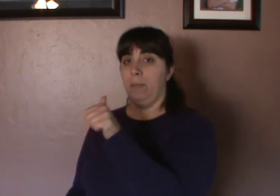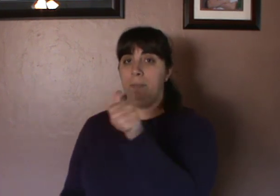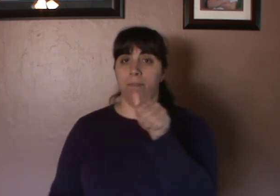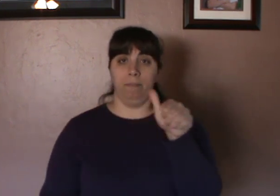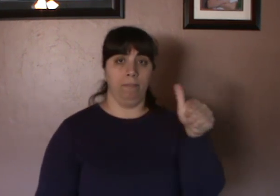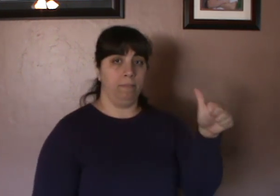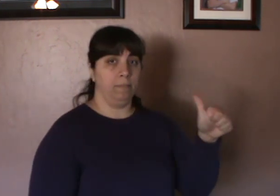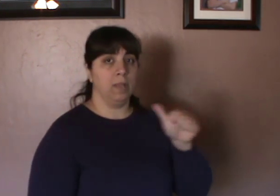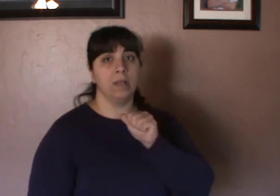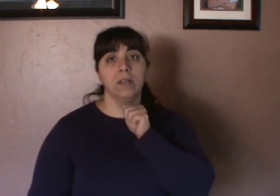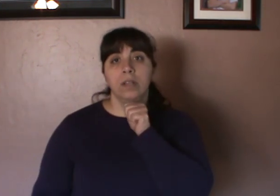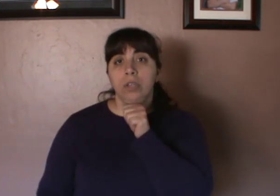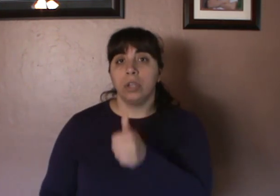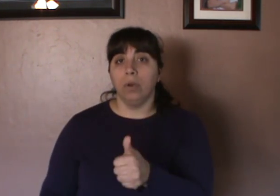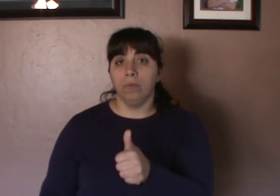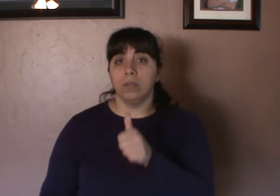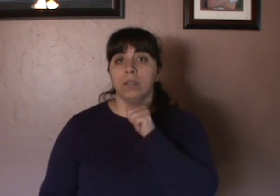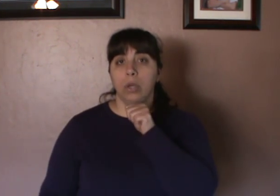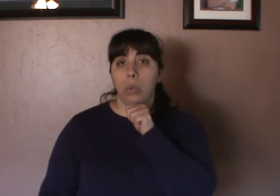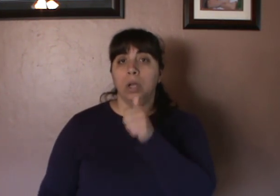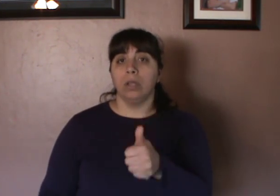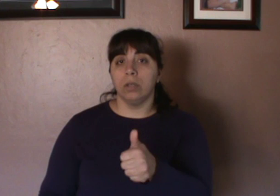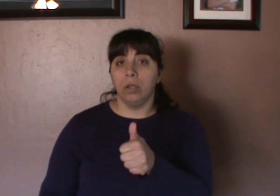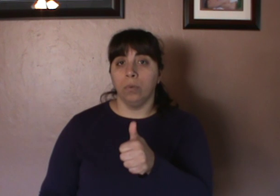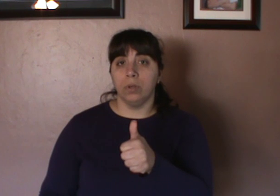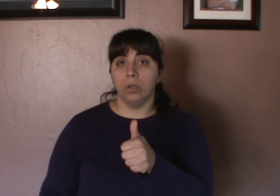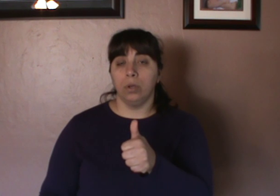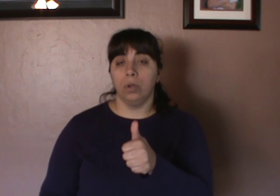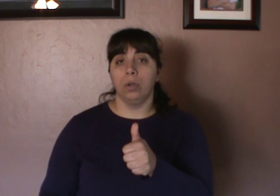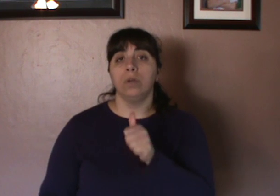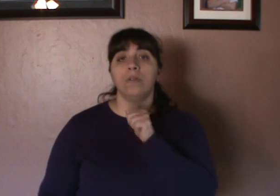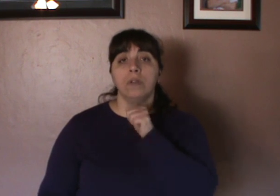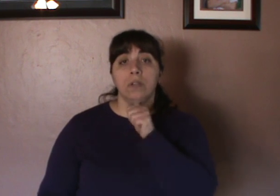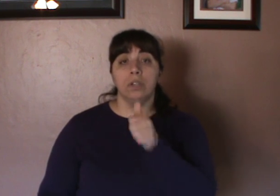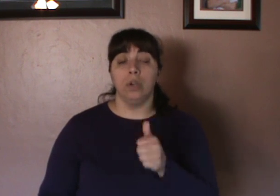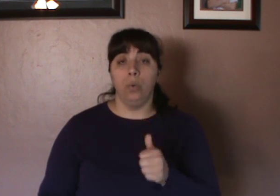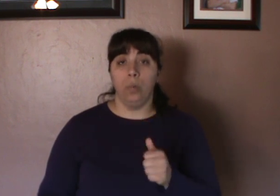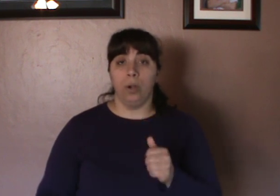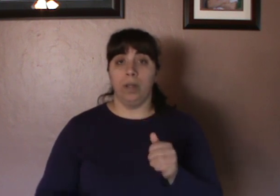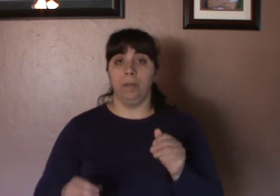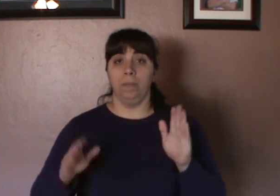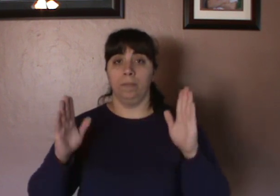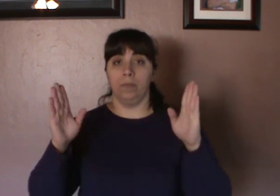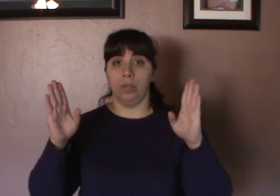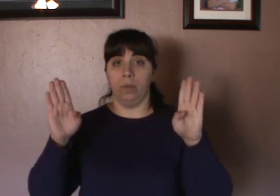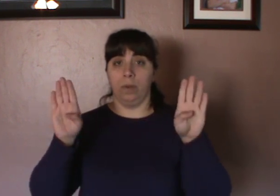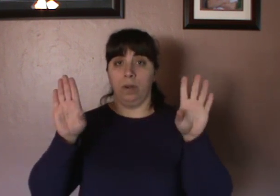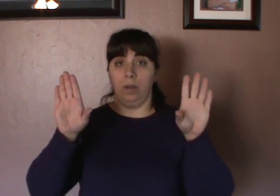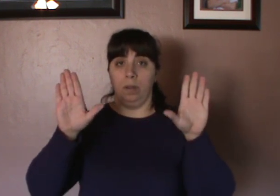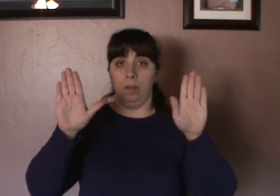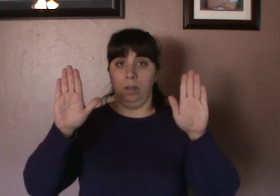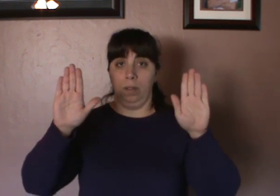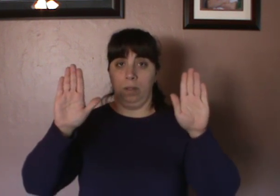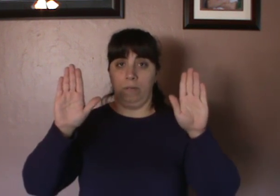up. Don't. So not don't. Don't worry. So we're going to have our